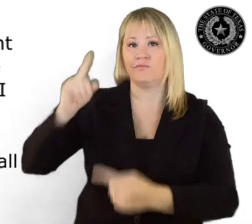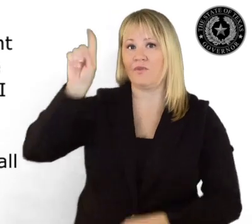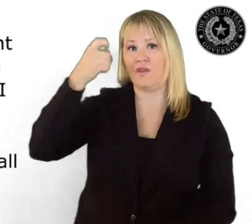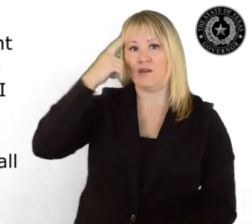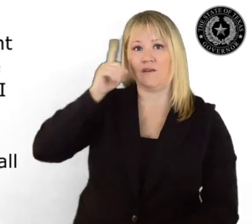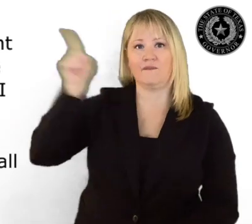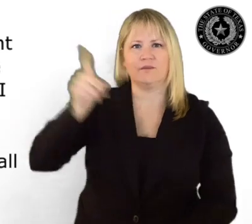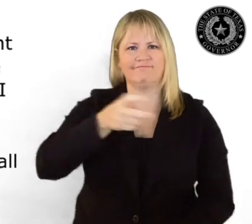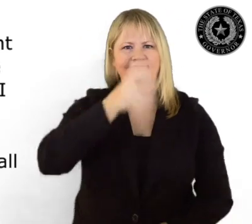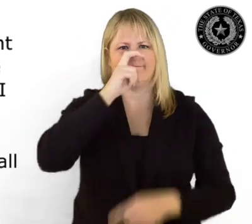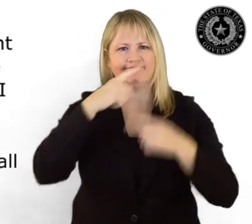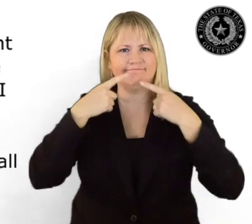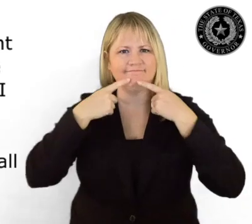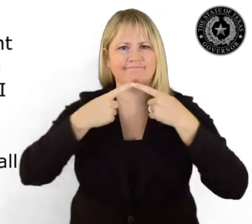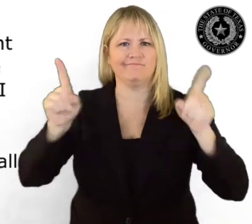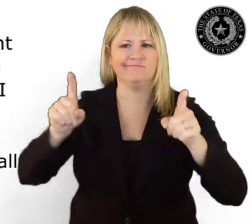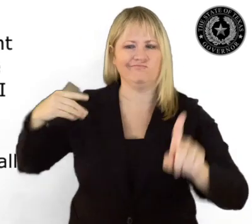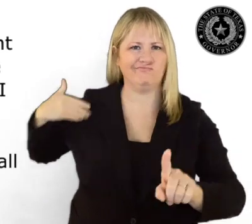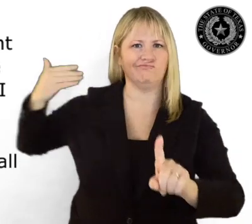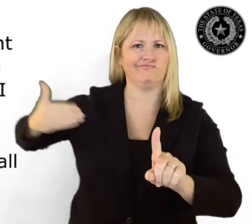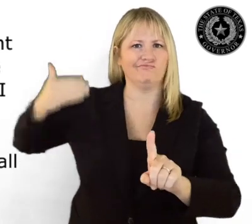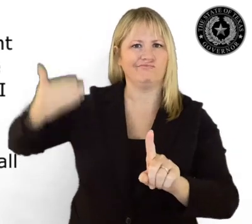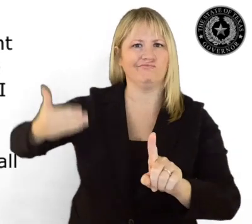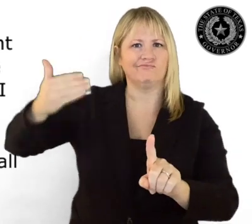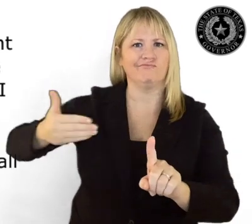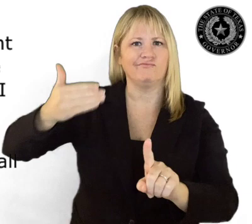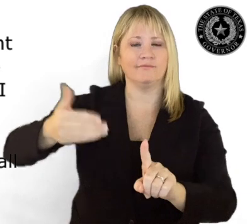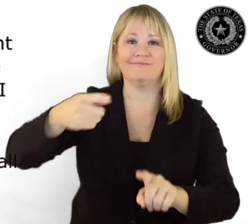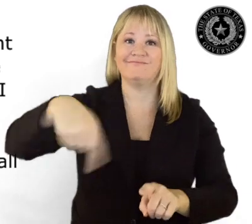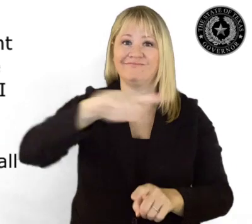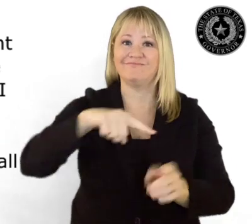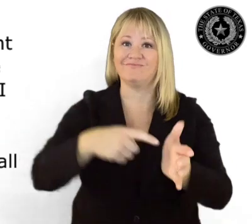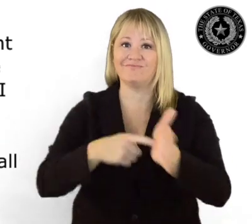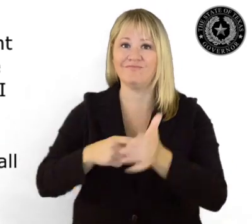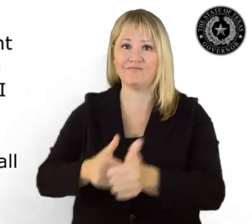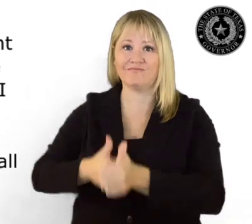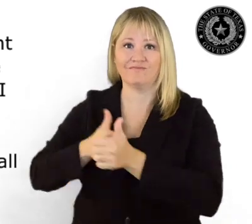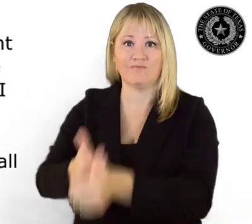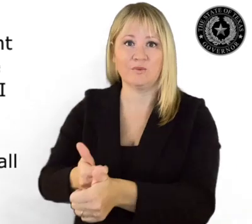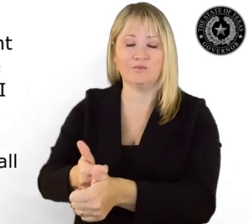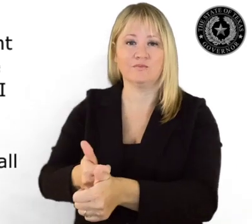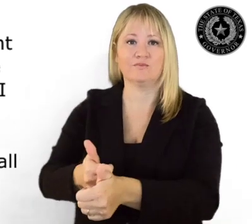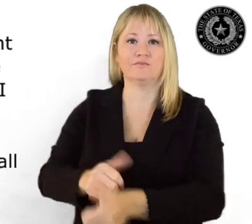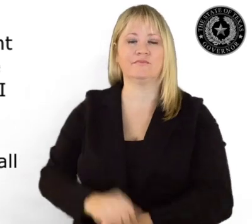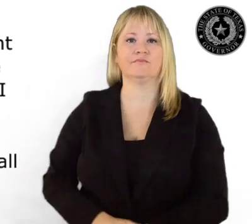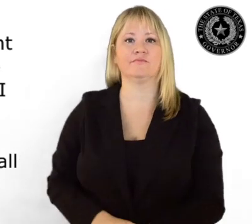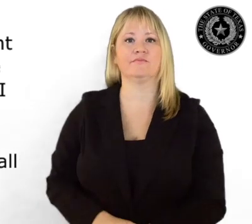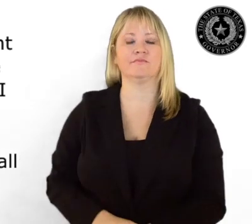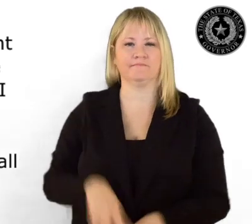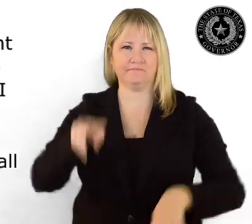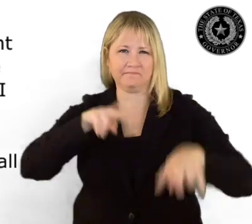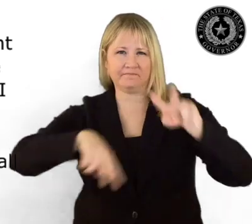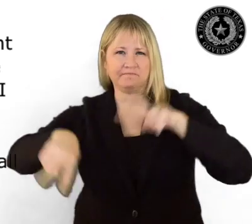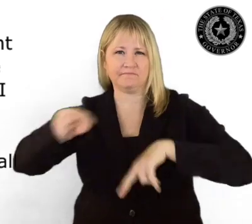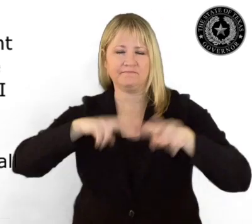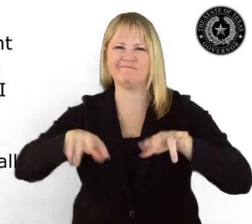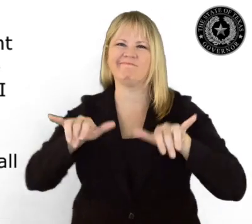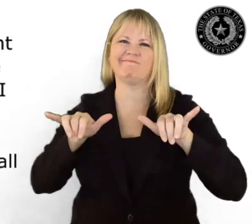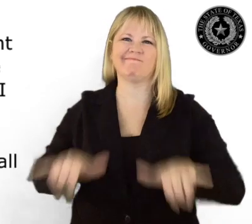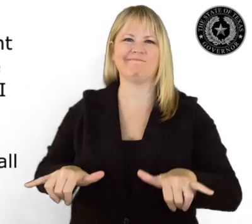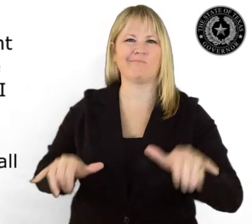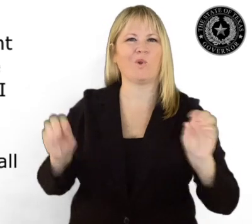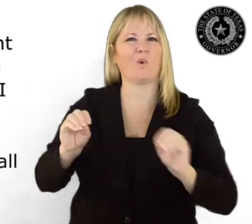whereas, in each subsequent month, effective through today, I have renewed the disaster declaration for all Texas